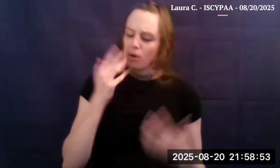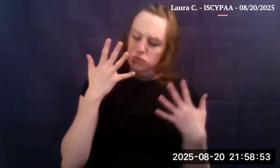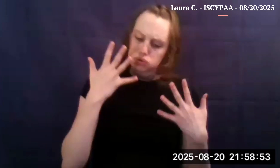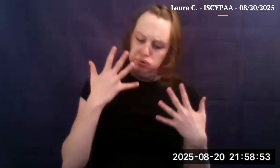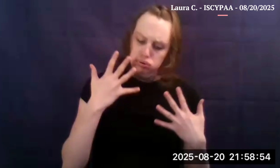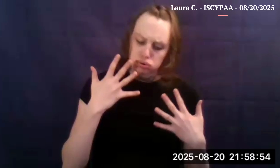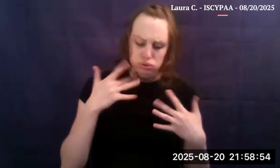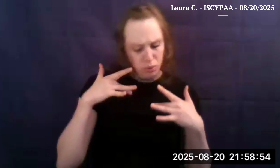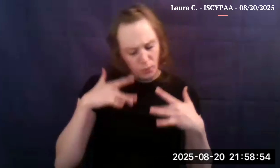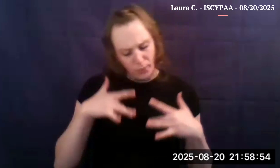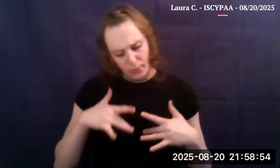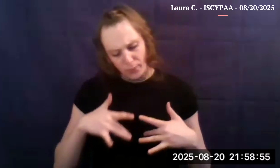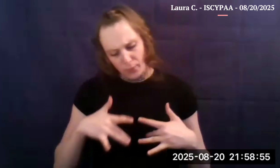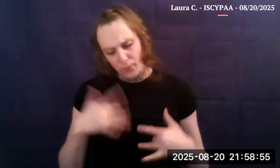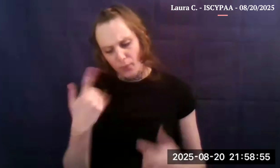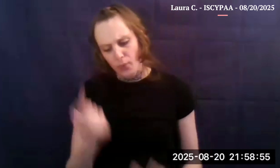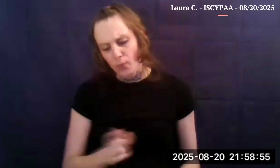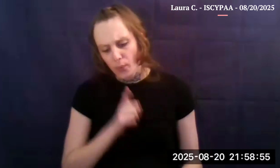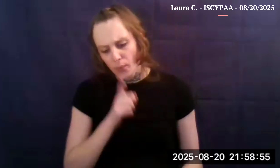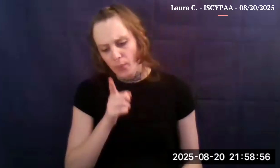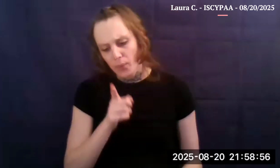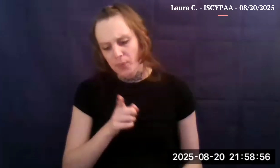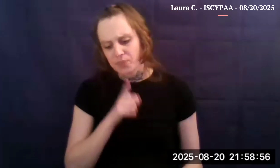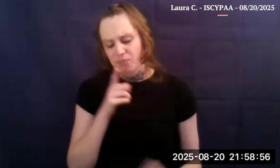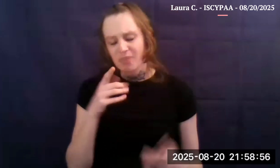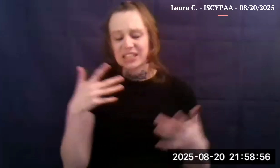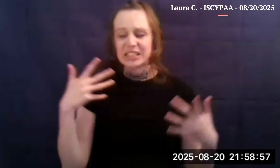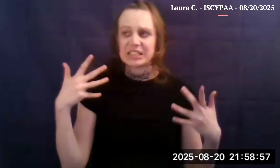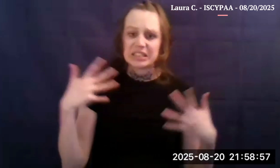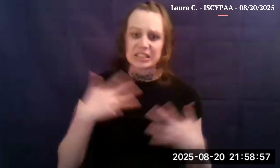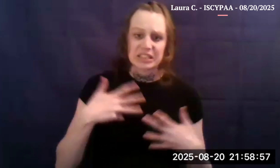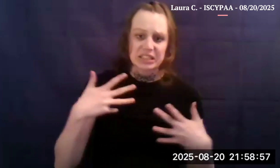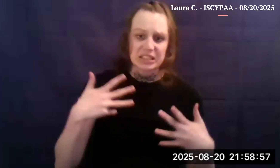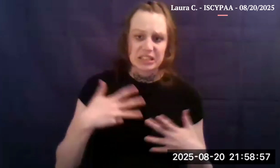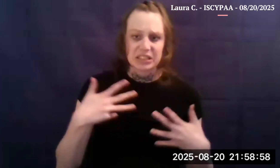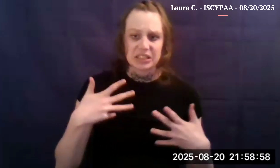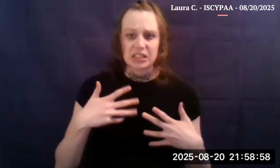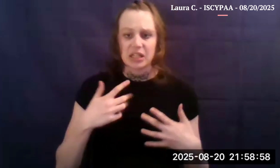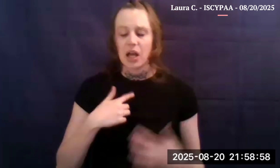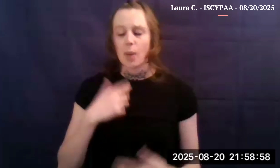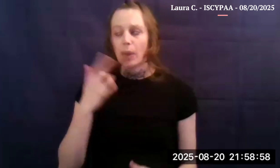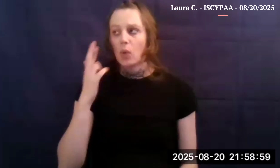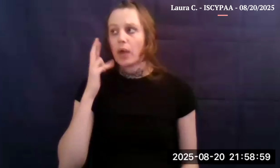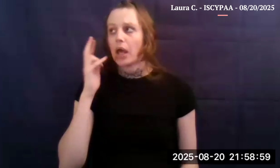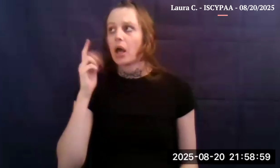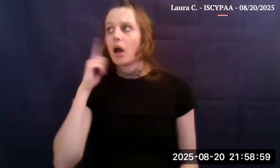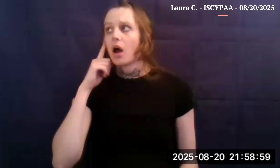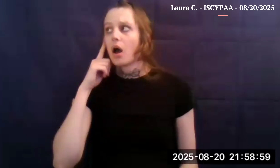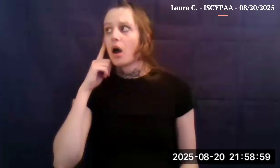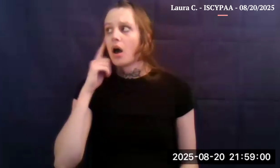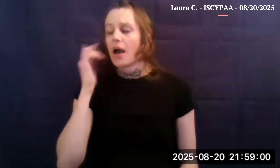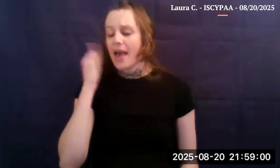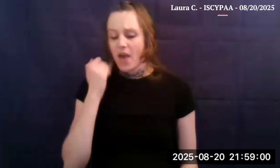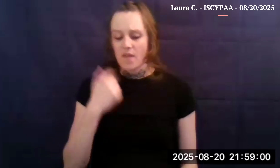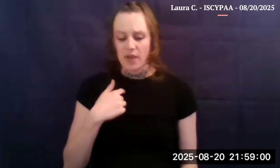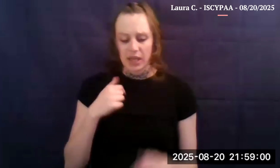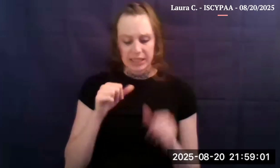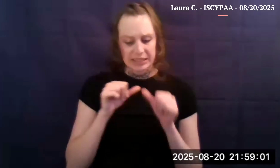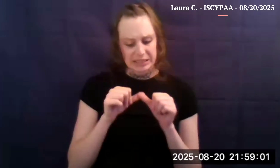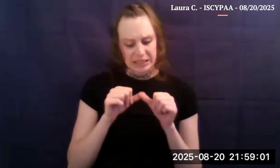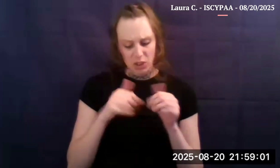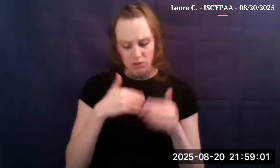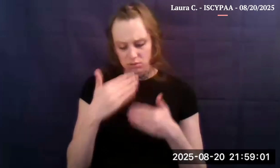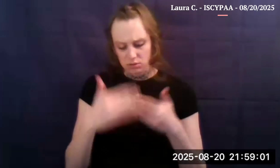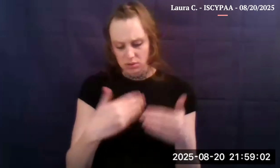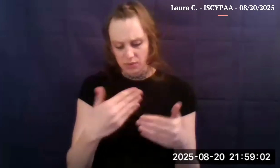and how terrifying it was. And like something clicked in my head, and it's like, okay, if I continue on this path,